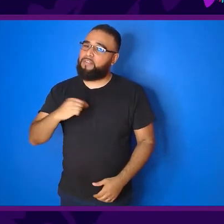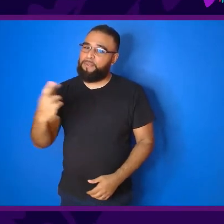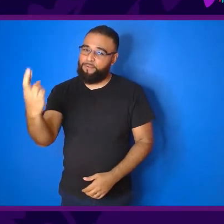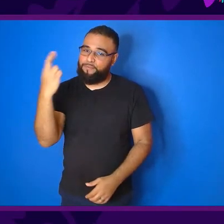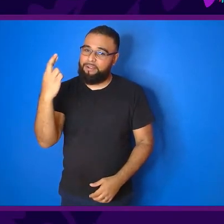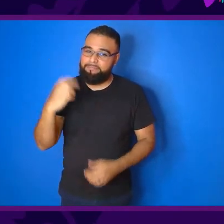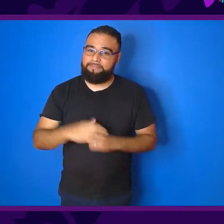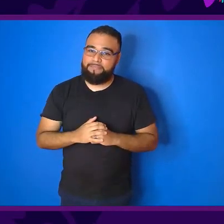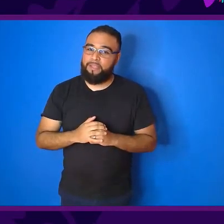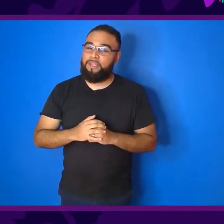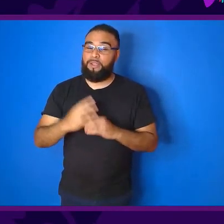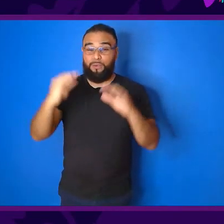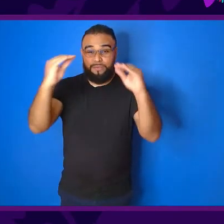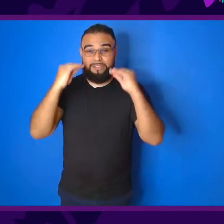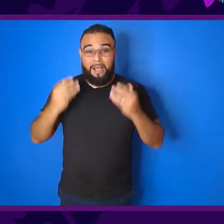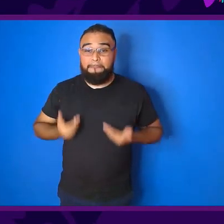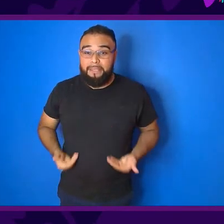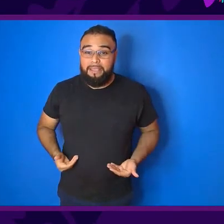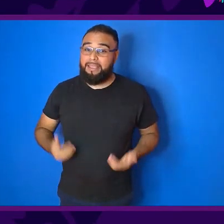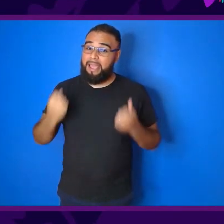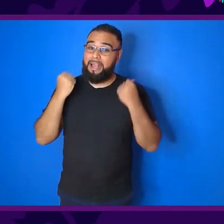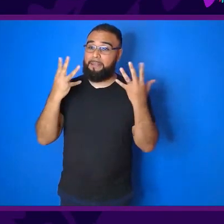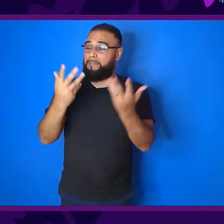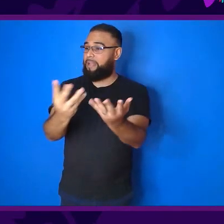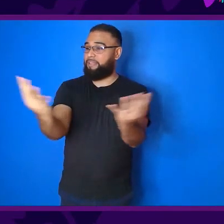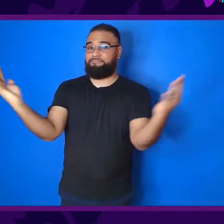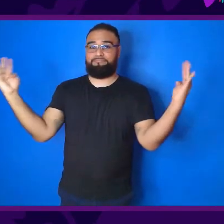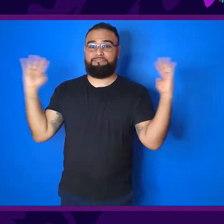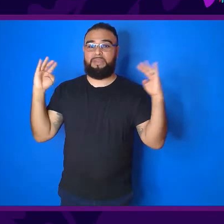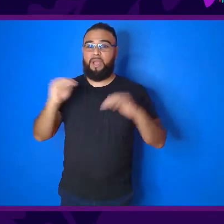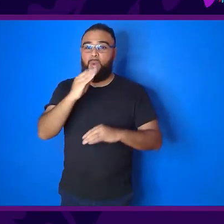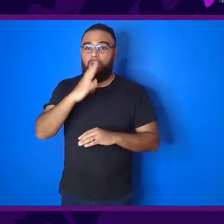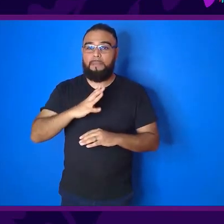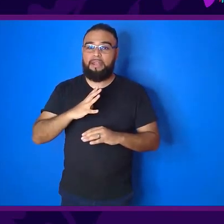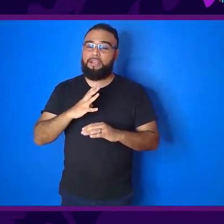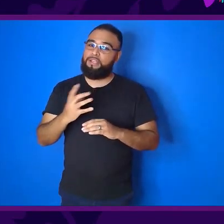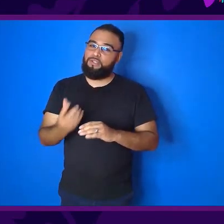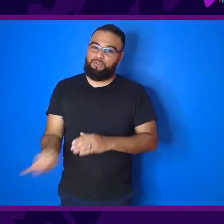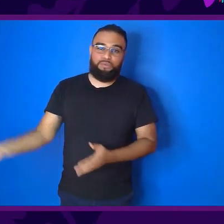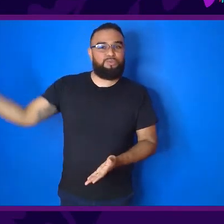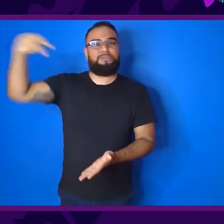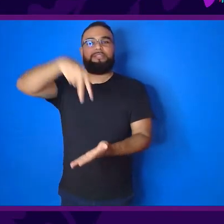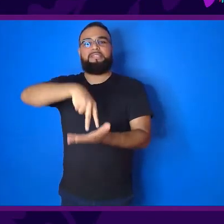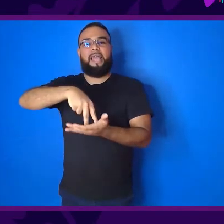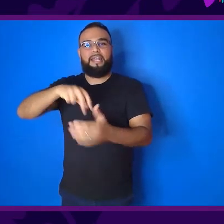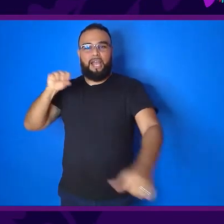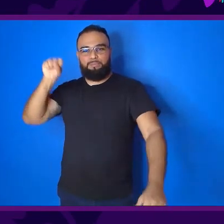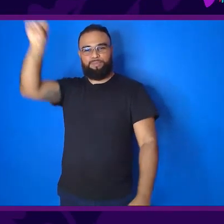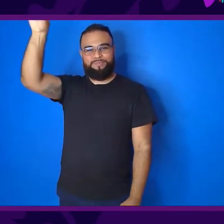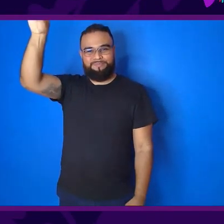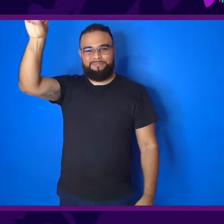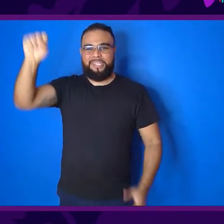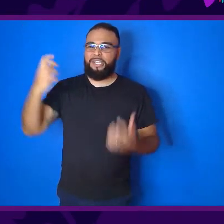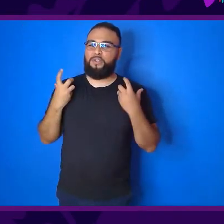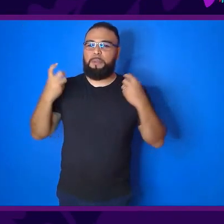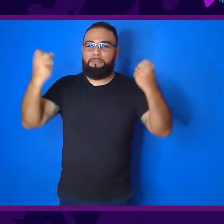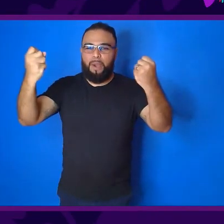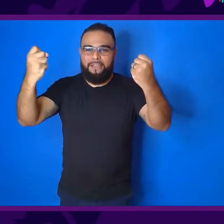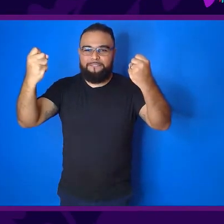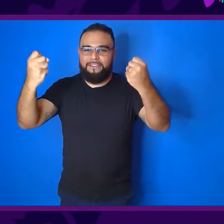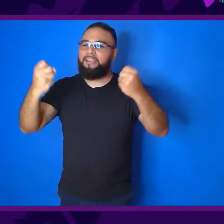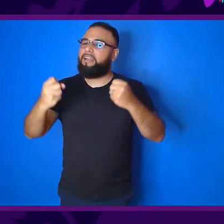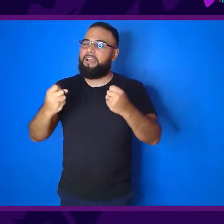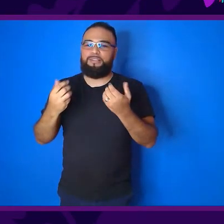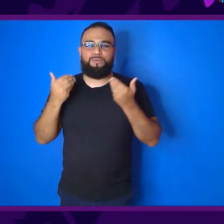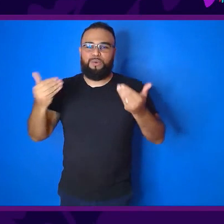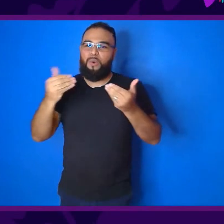women, to stand up for what you believe, to be brave, and to put yourself on the line. You've been a